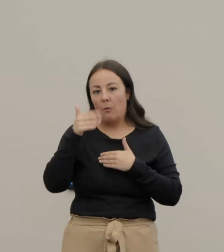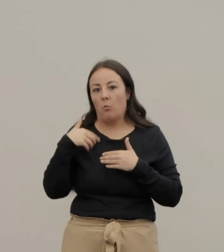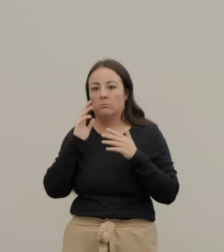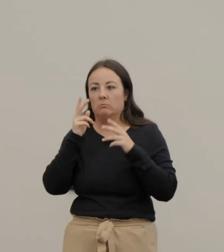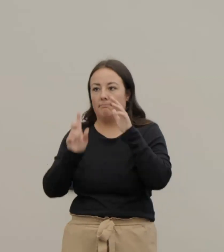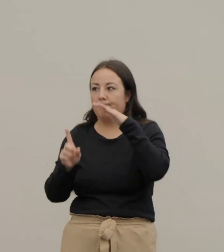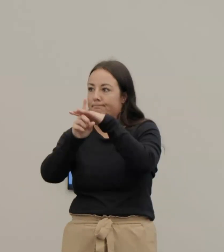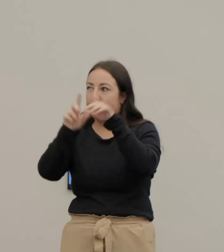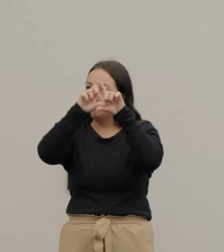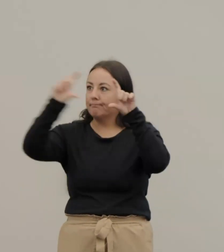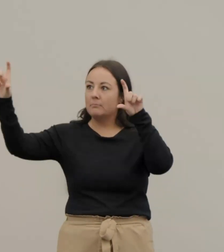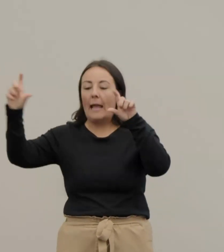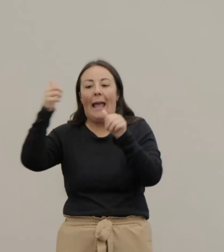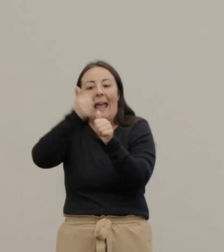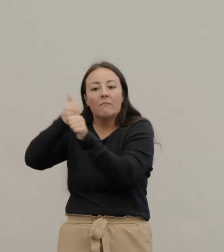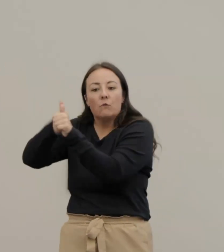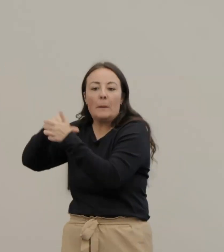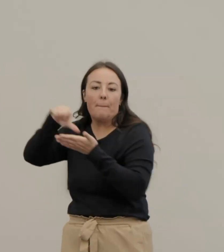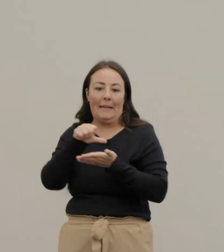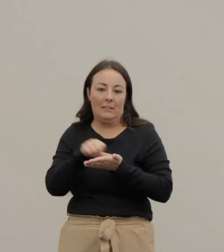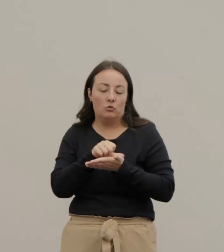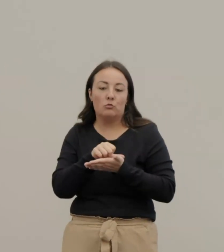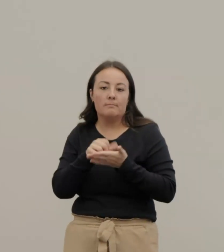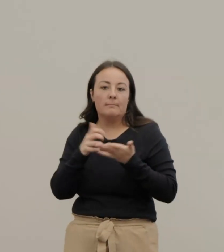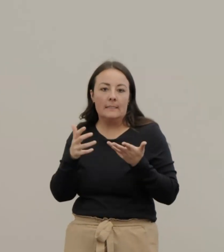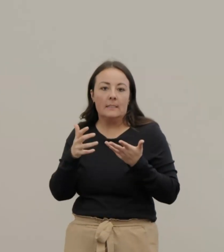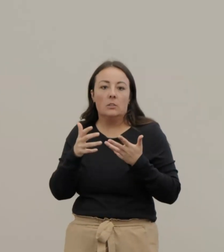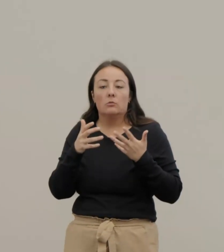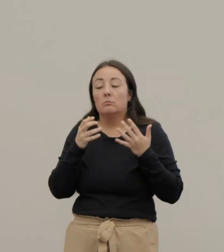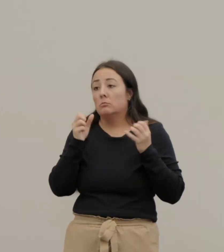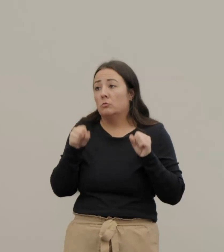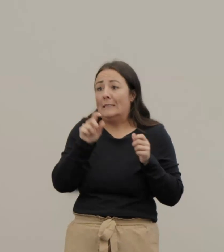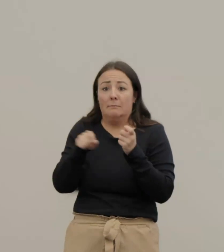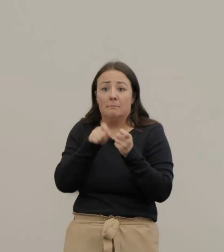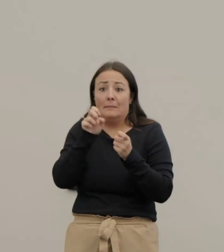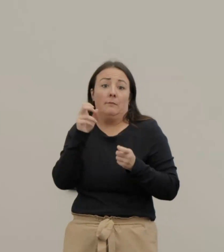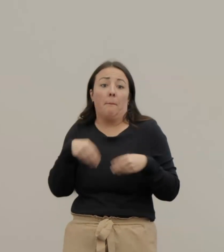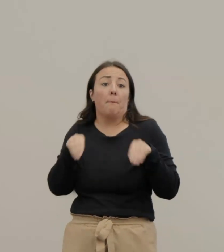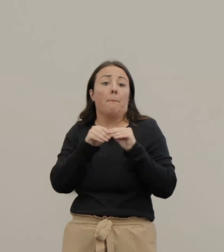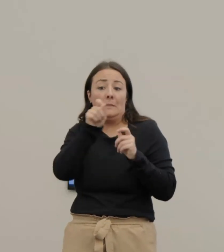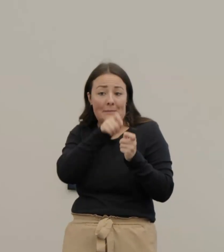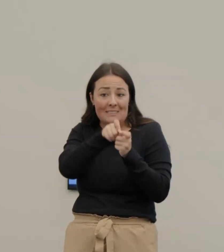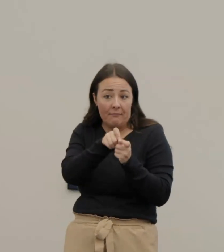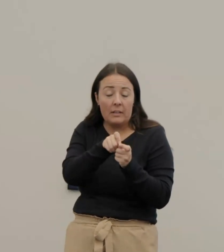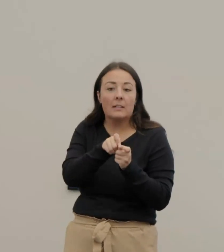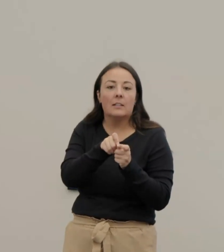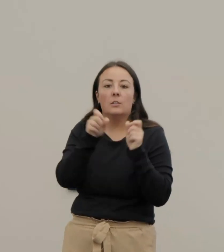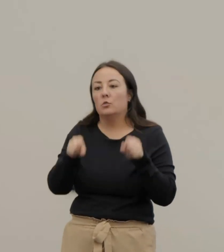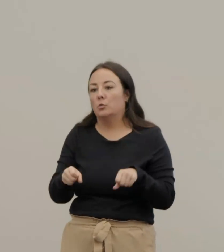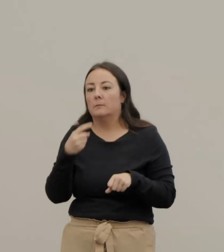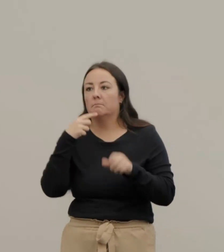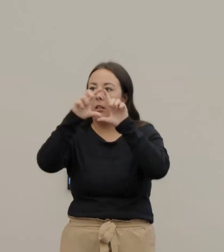that website. You can even be more specific and say, like, this site was created and archived before the ADA Title II